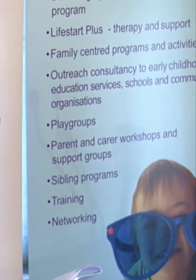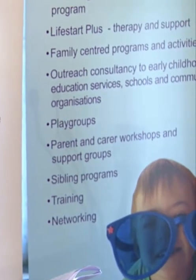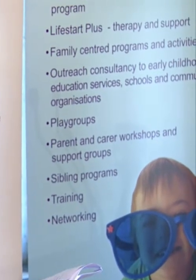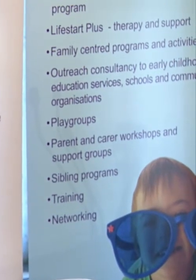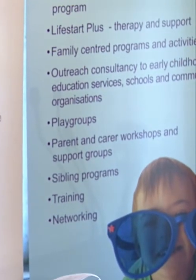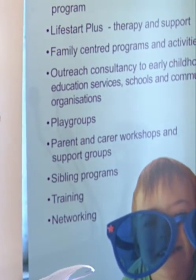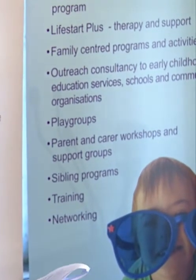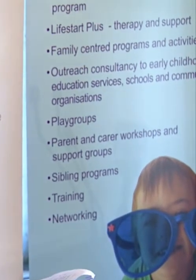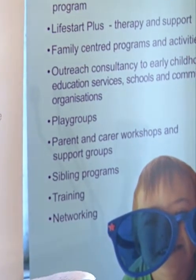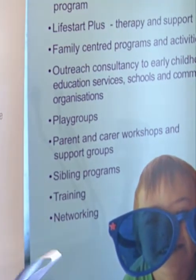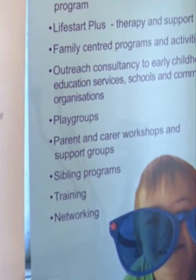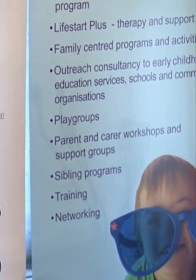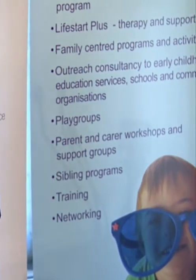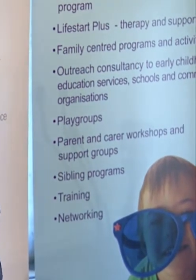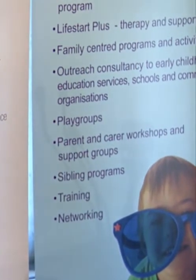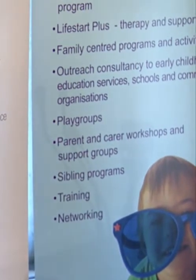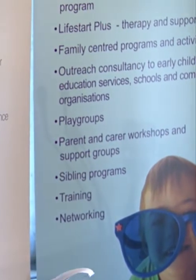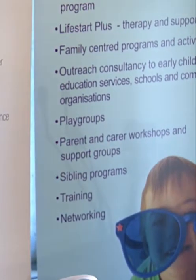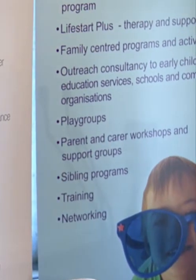service announcement.